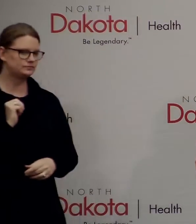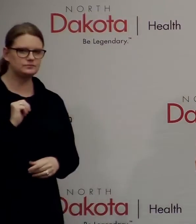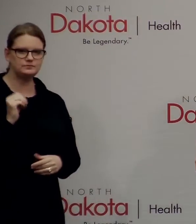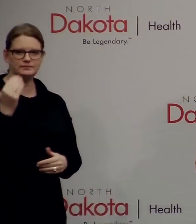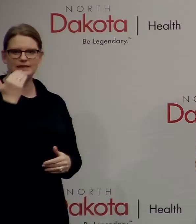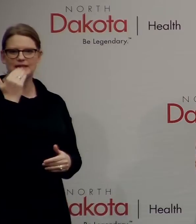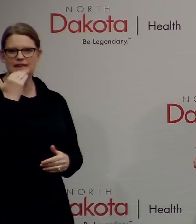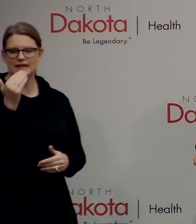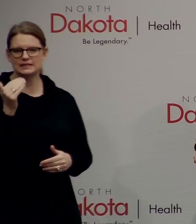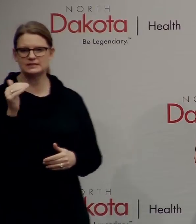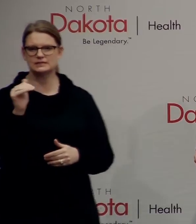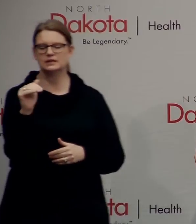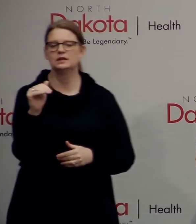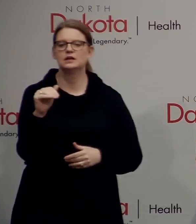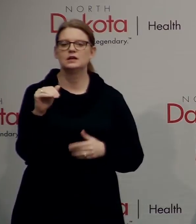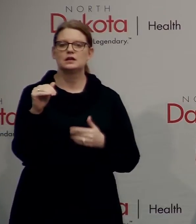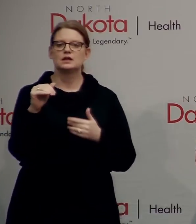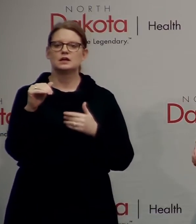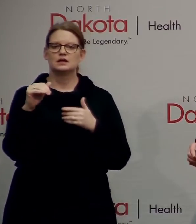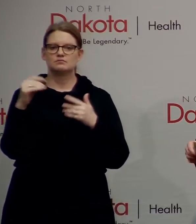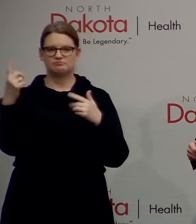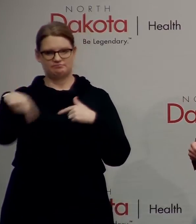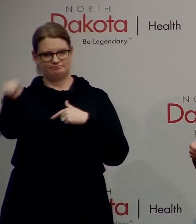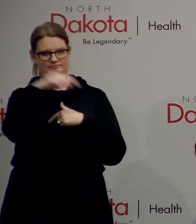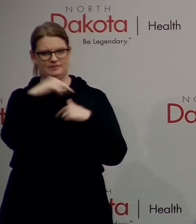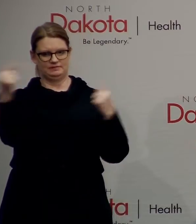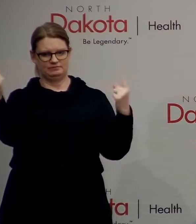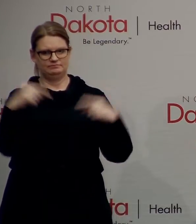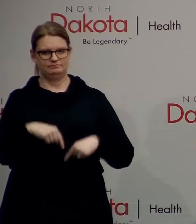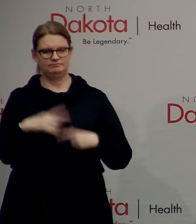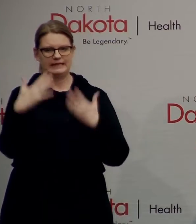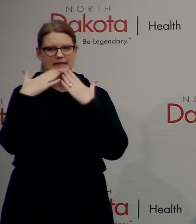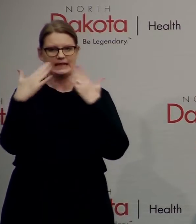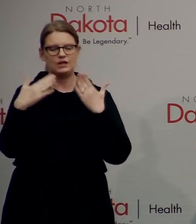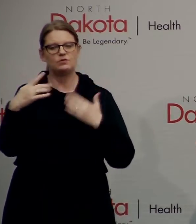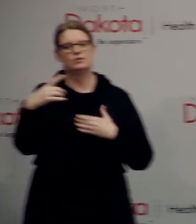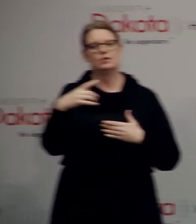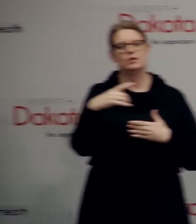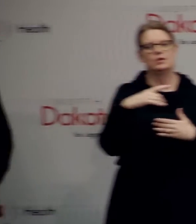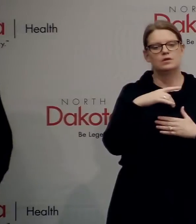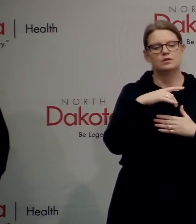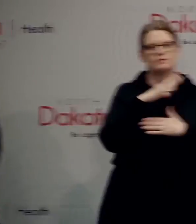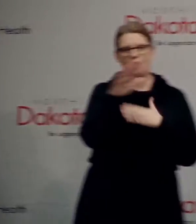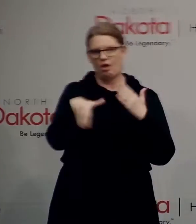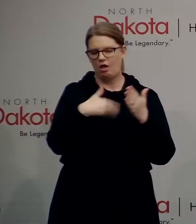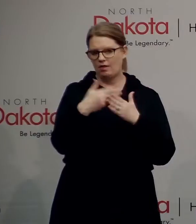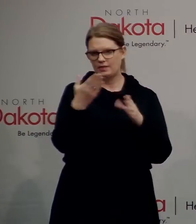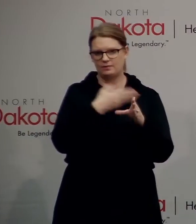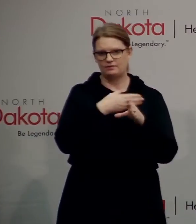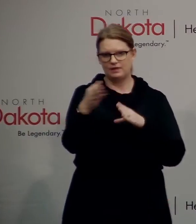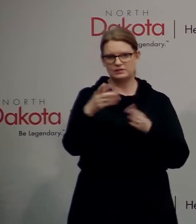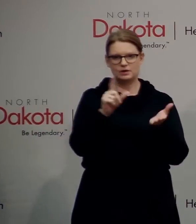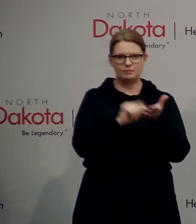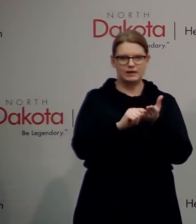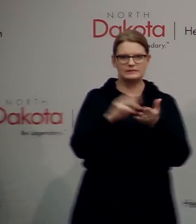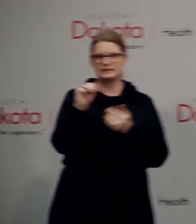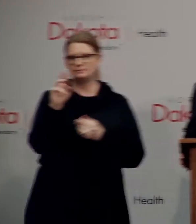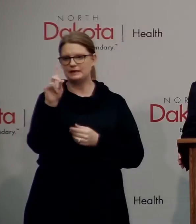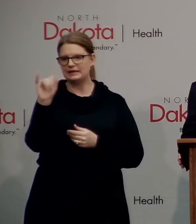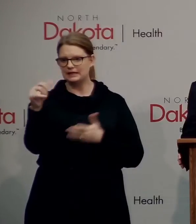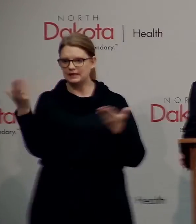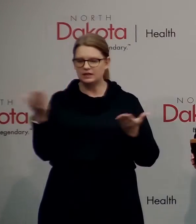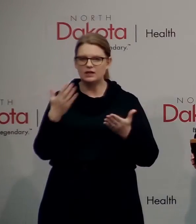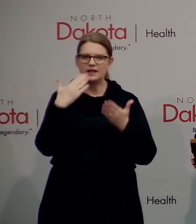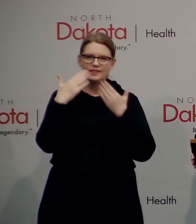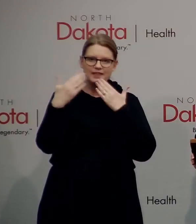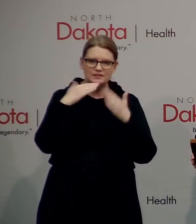Thanks, Connell. Again, thanks everybody for being here today. Gratitude for all the professional press and media here. Thanks for all the people